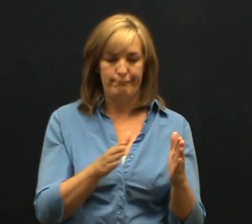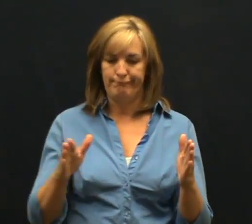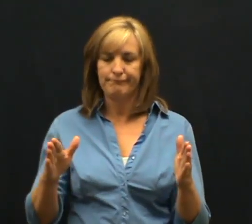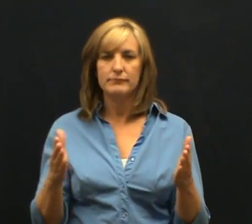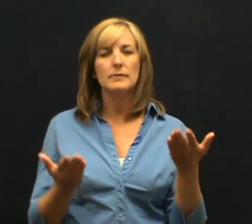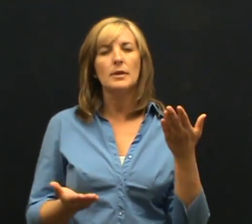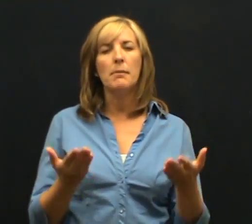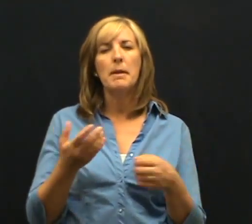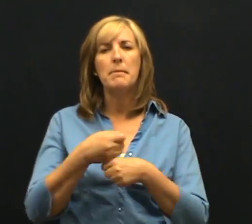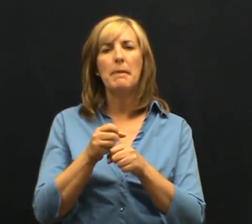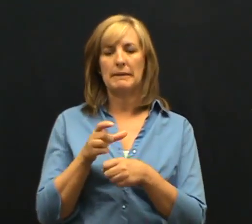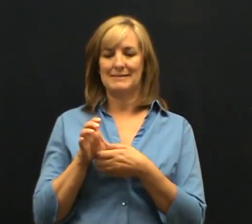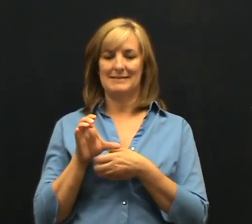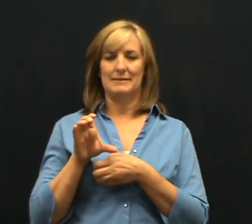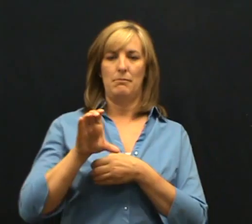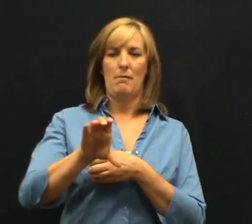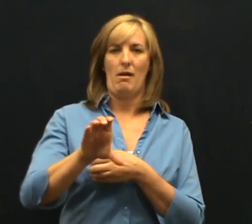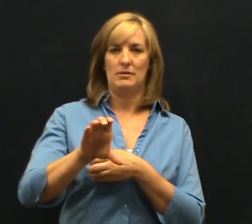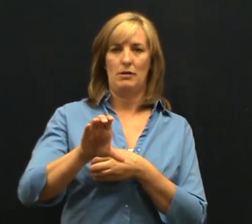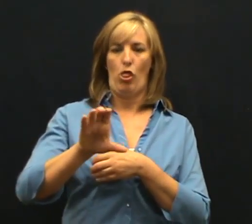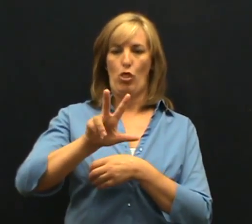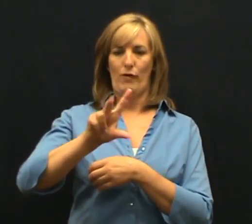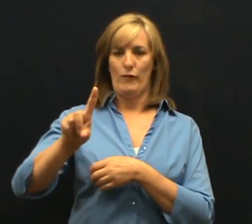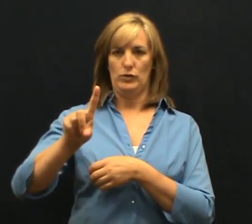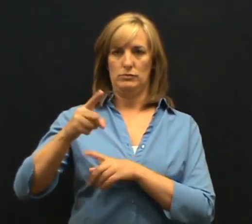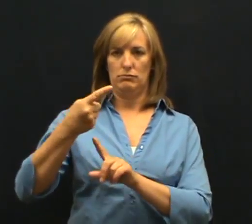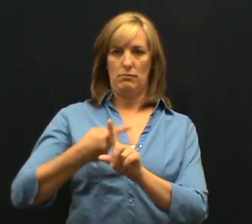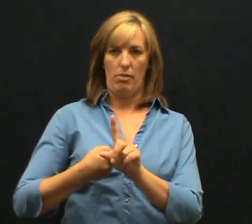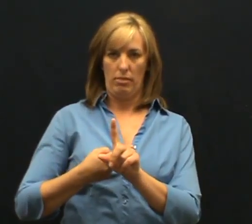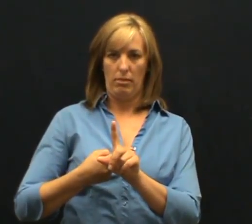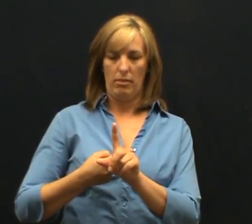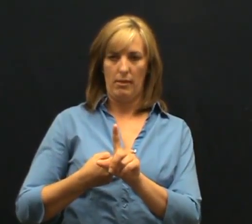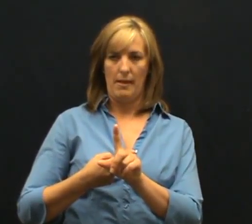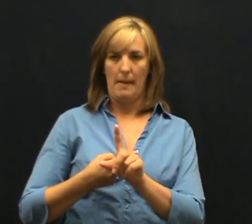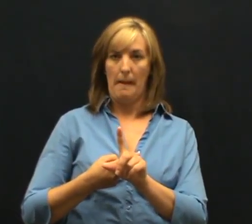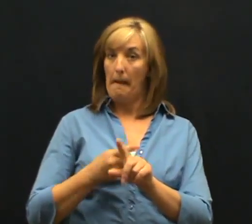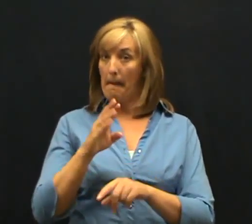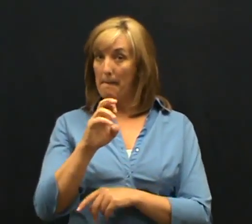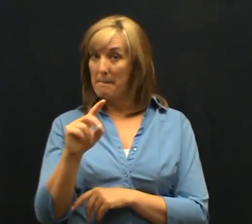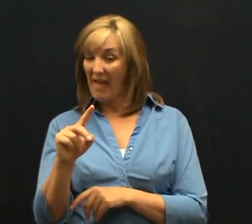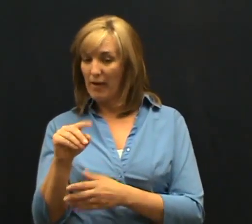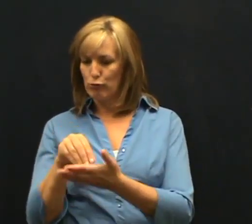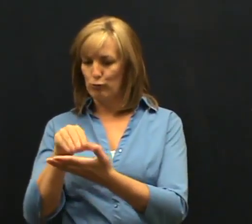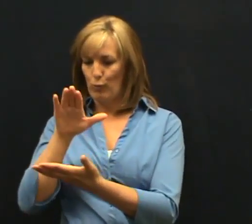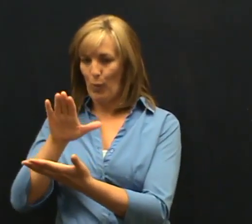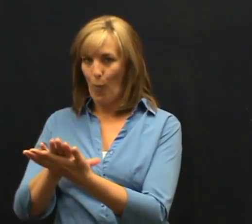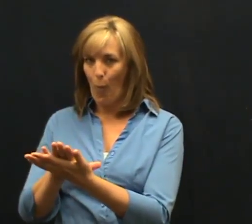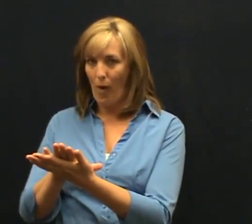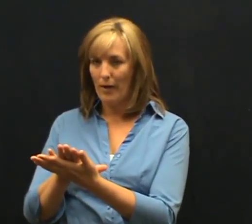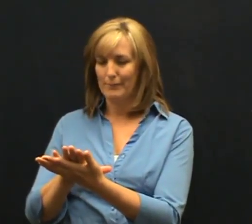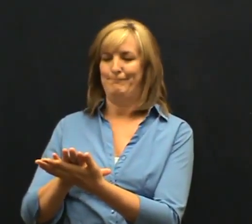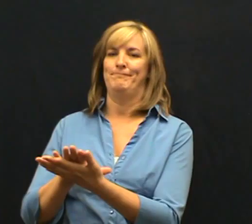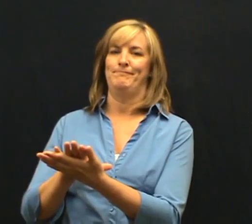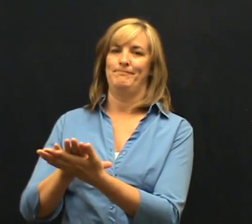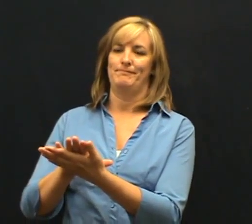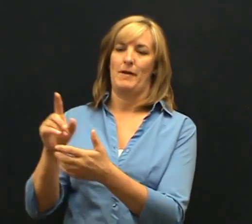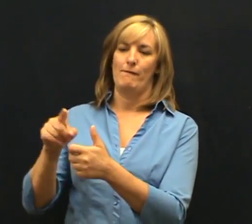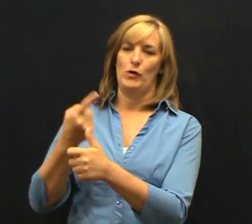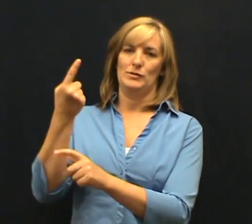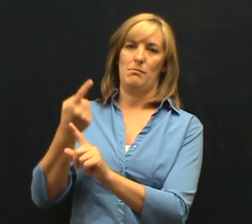deposit on the 31st of the month, but the bank didn't actually record it until the 1st, so when you get that